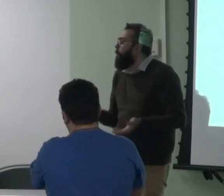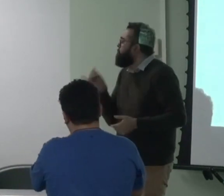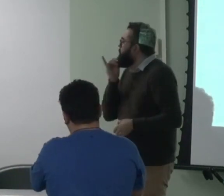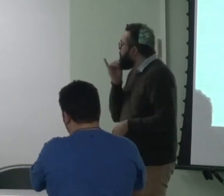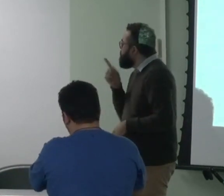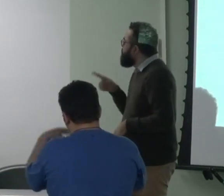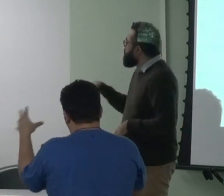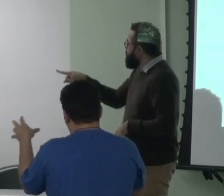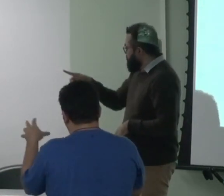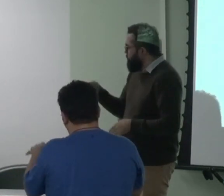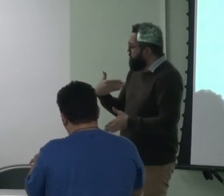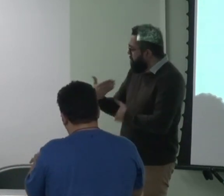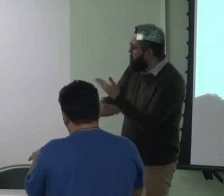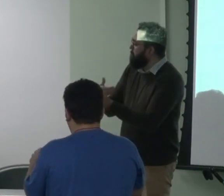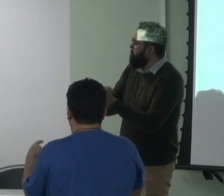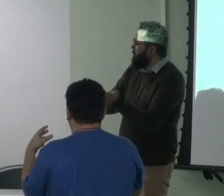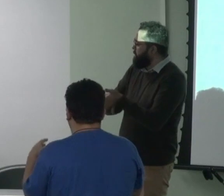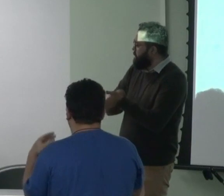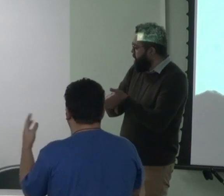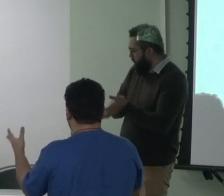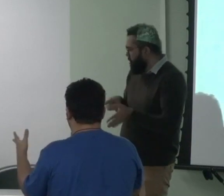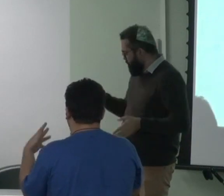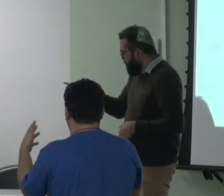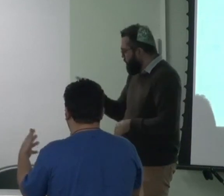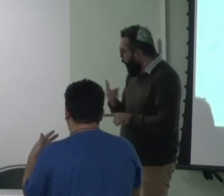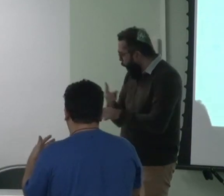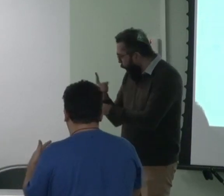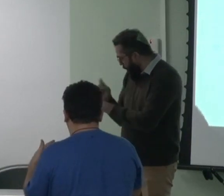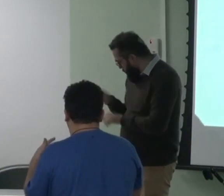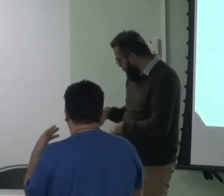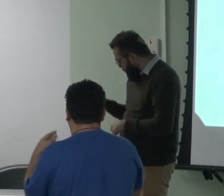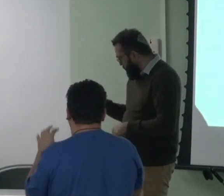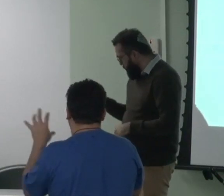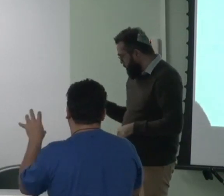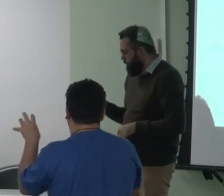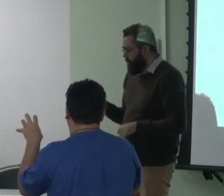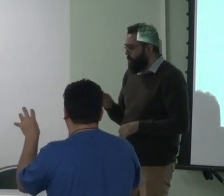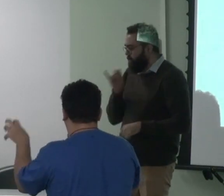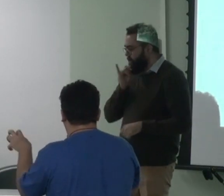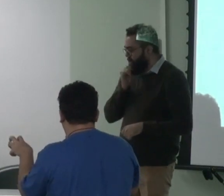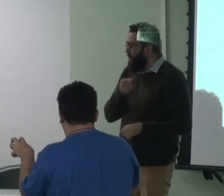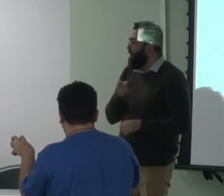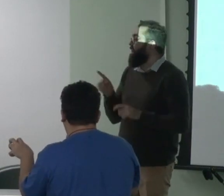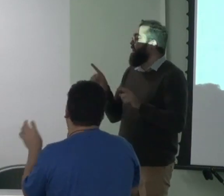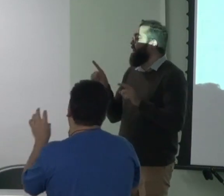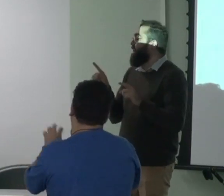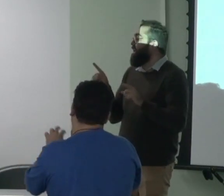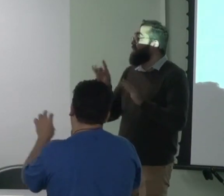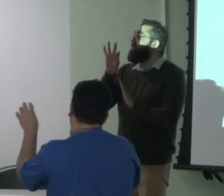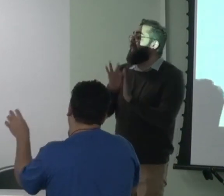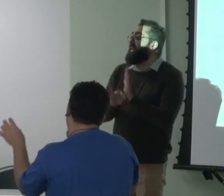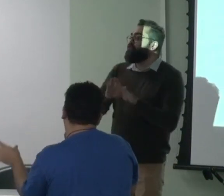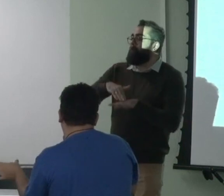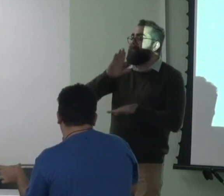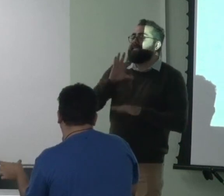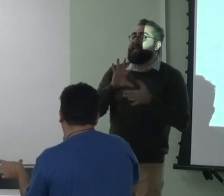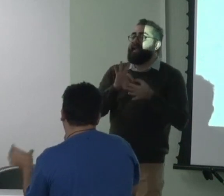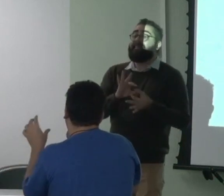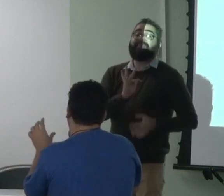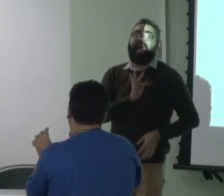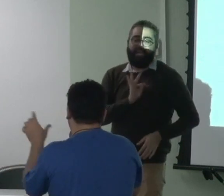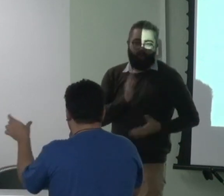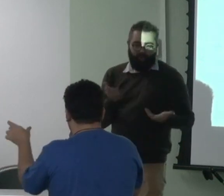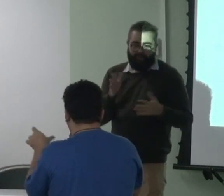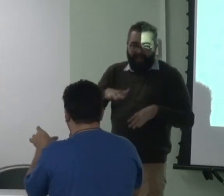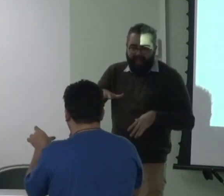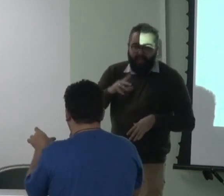your research or practical work, if you have faced a situation regarding technical texts where some words